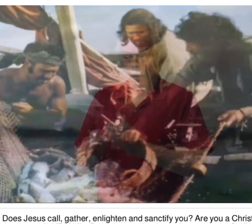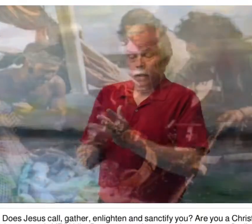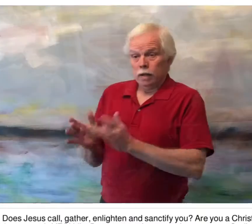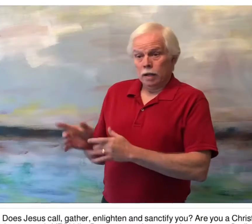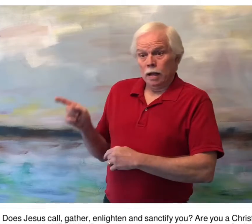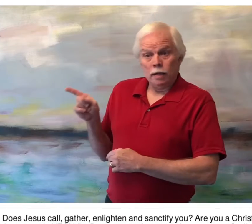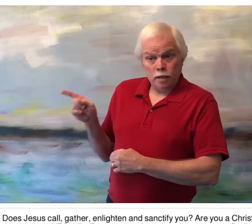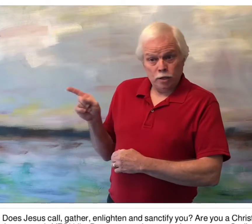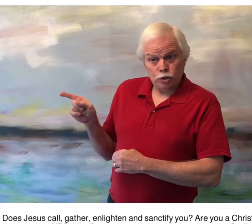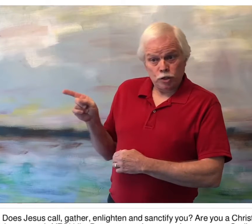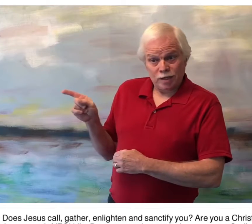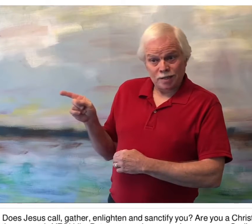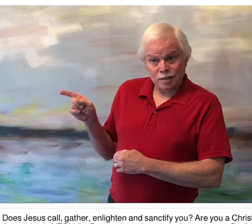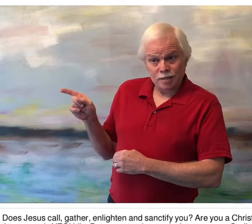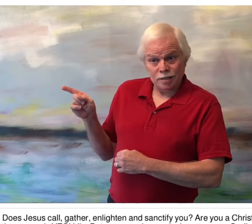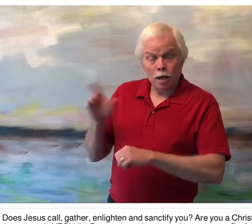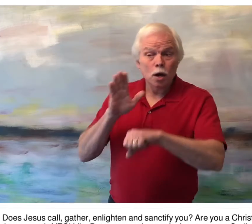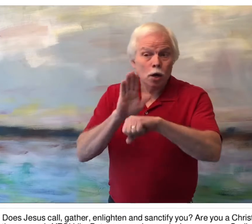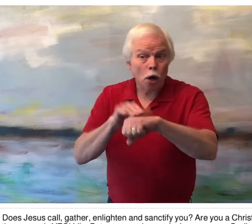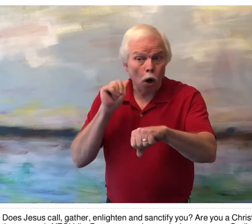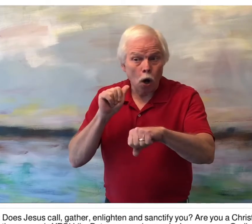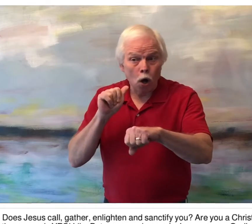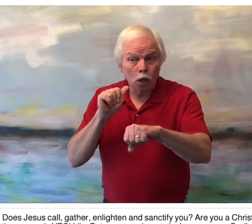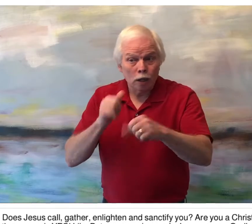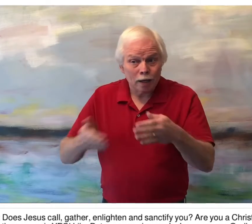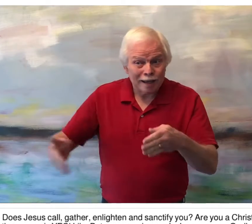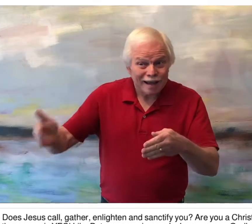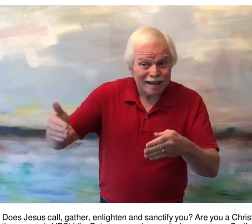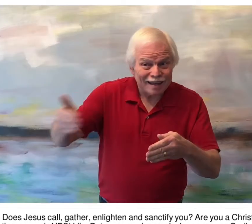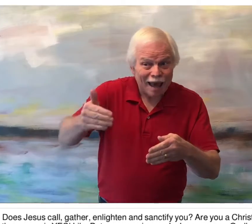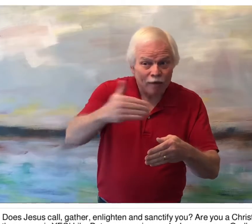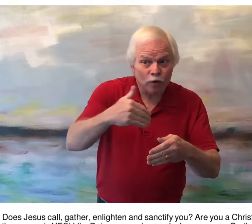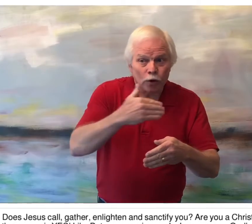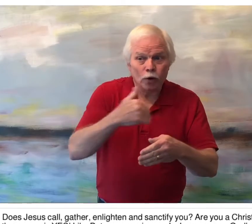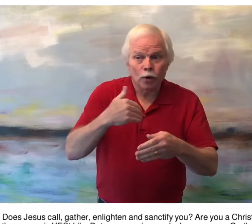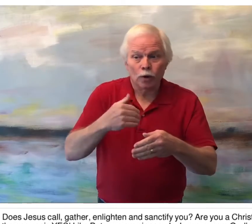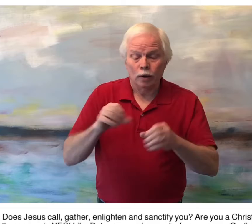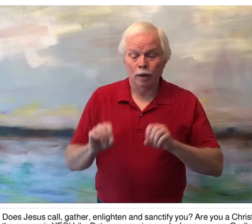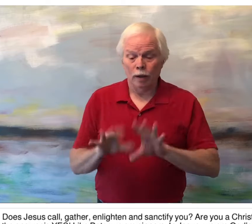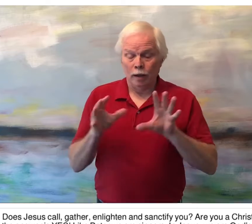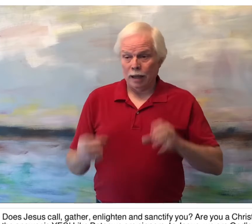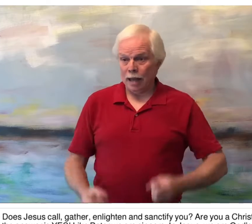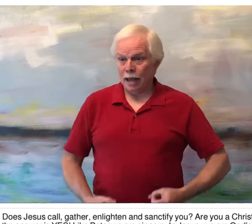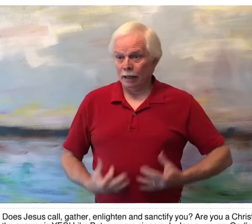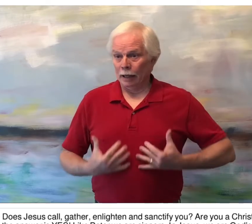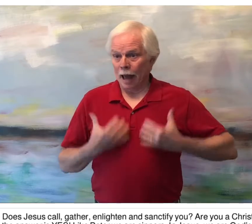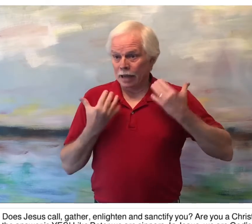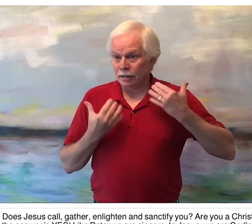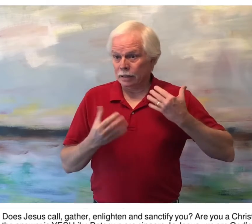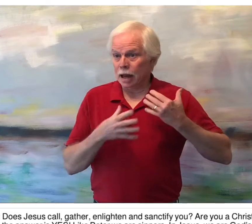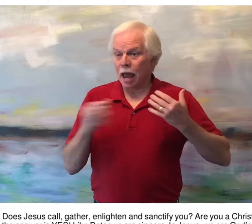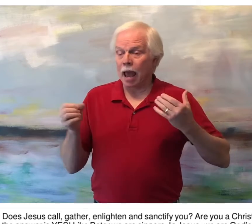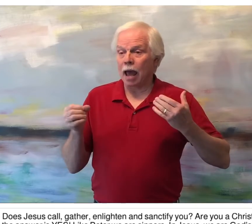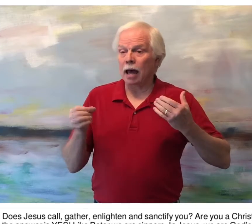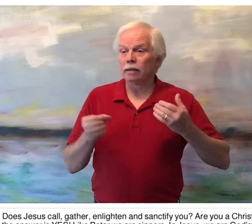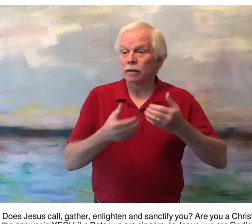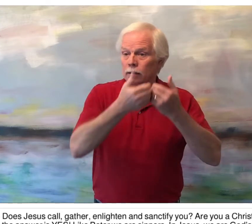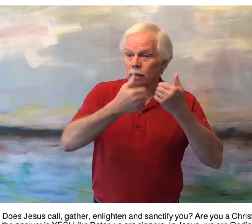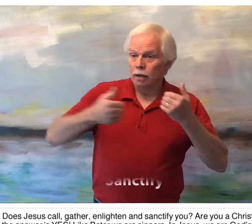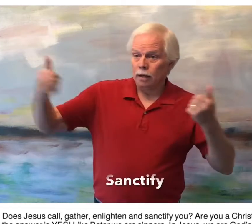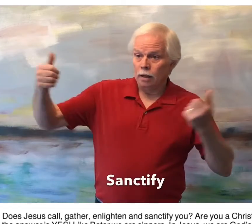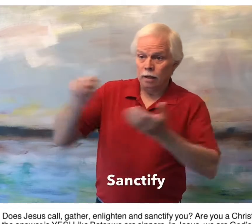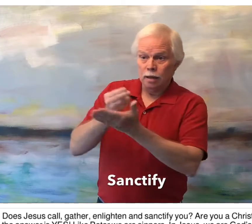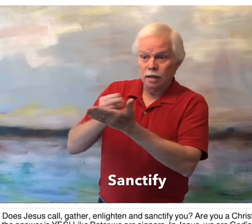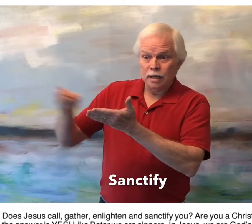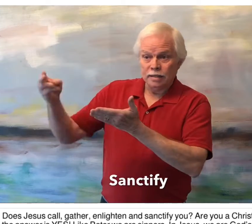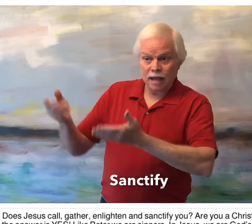Does Jesus call, gather, enlighten, and